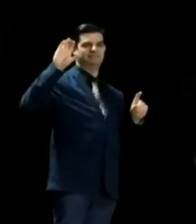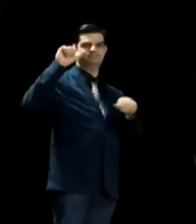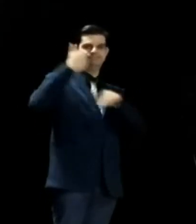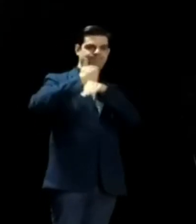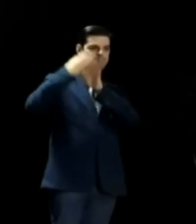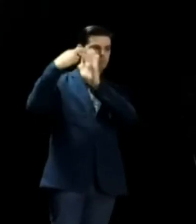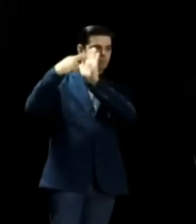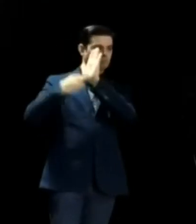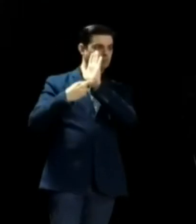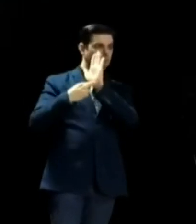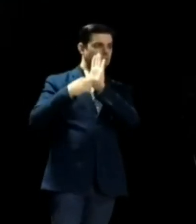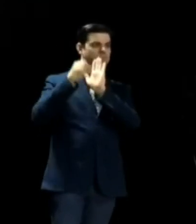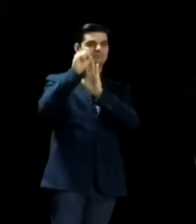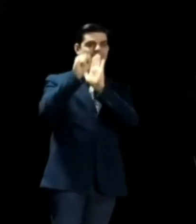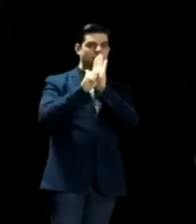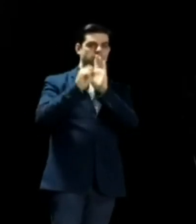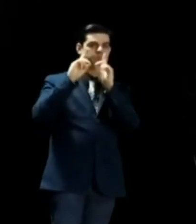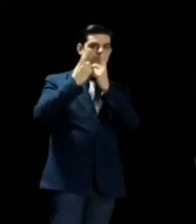of Health.